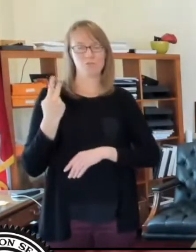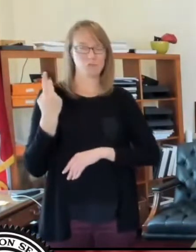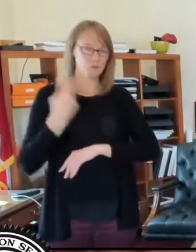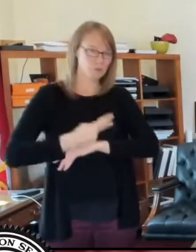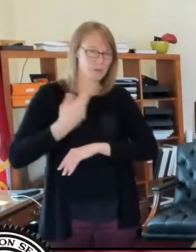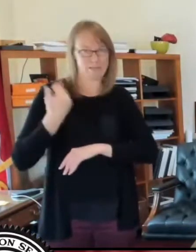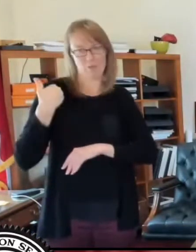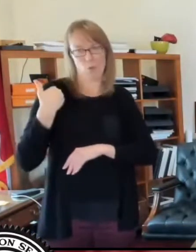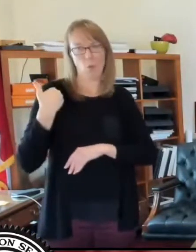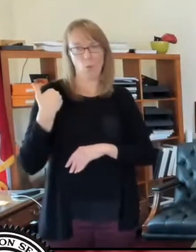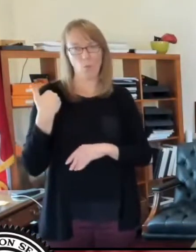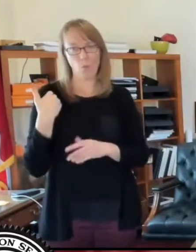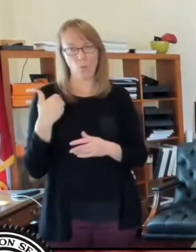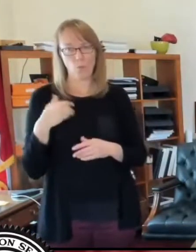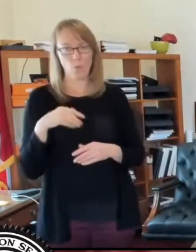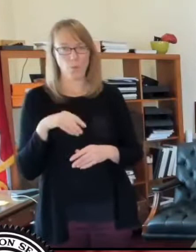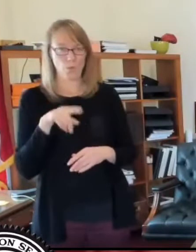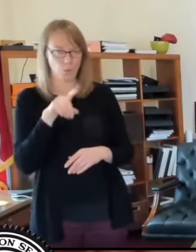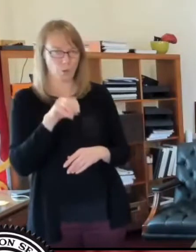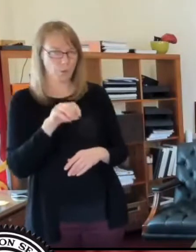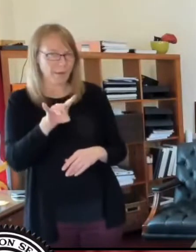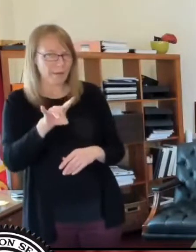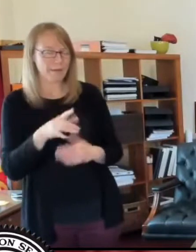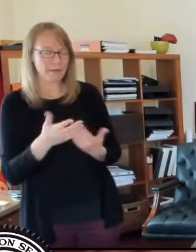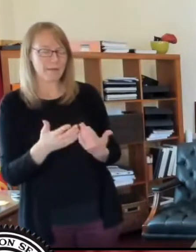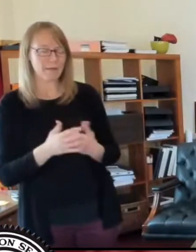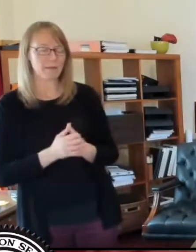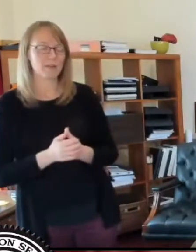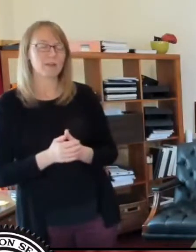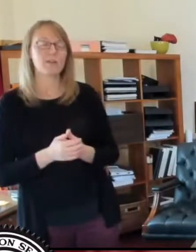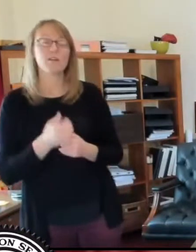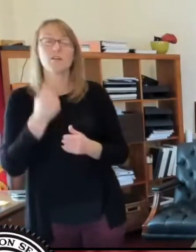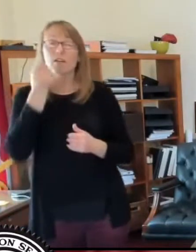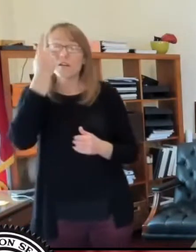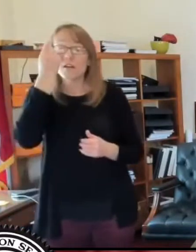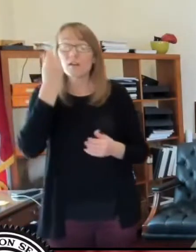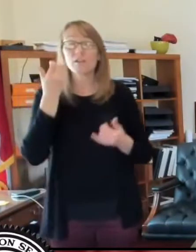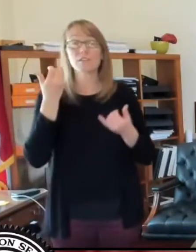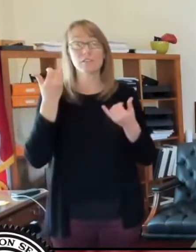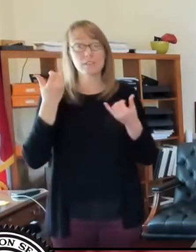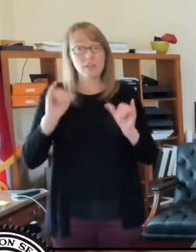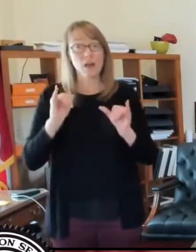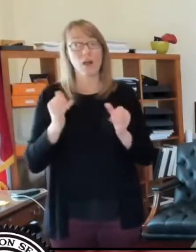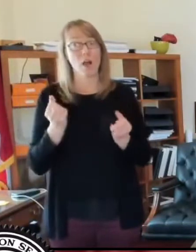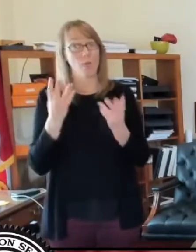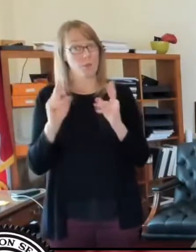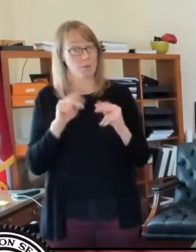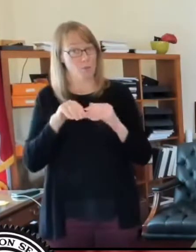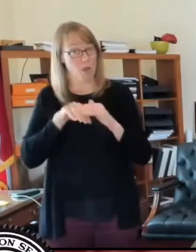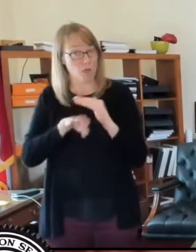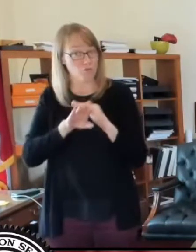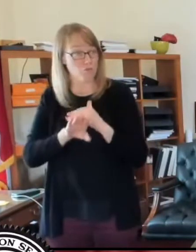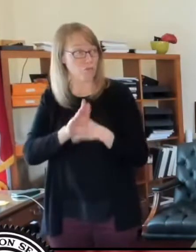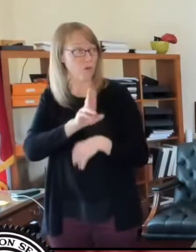but our numbers of people in the hospital are still going up. Now,